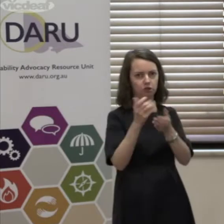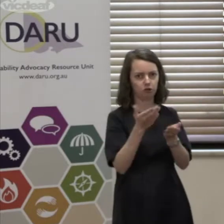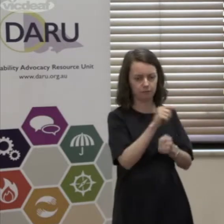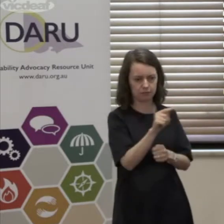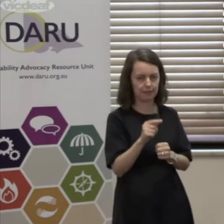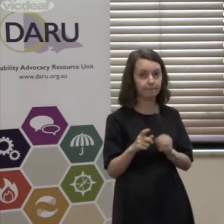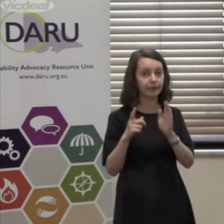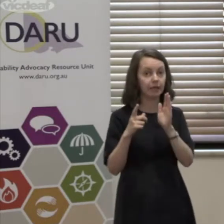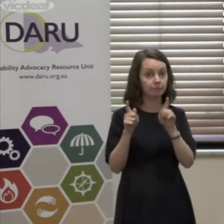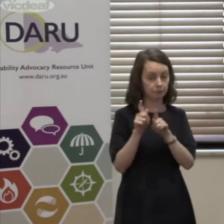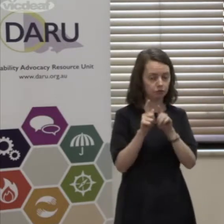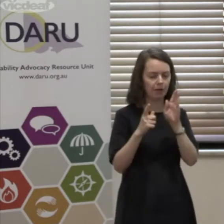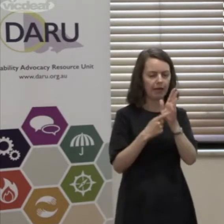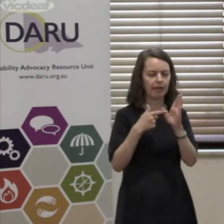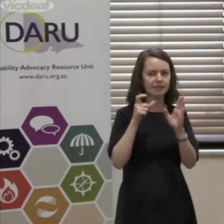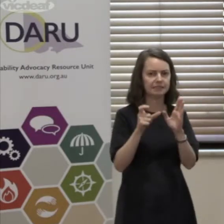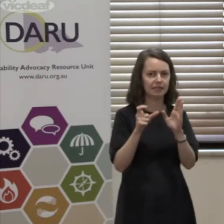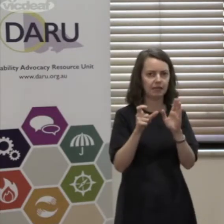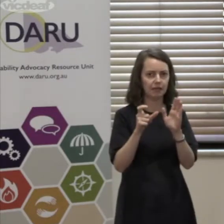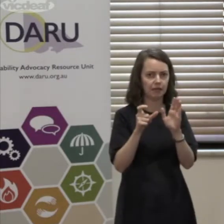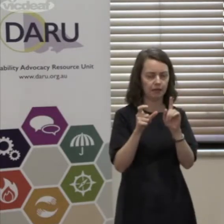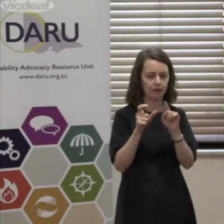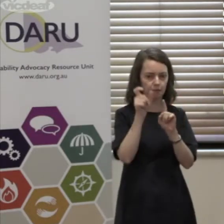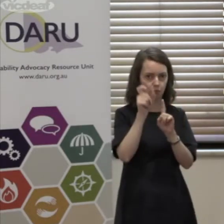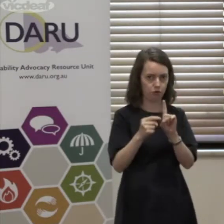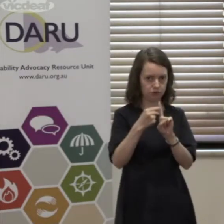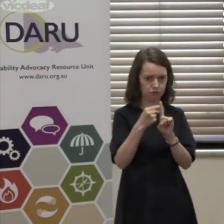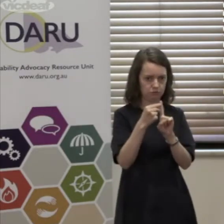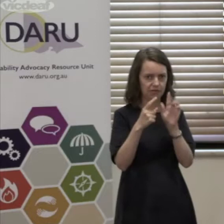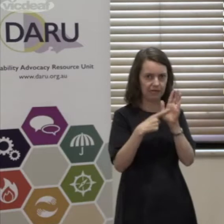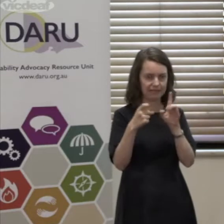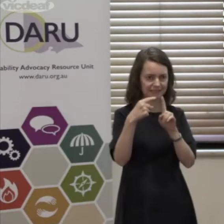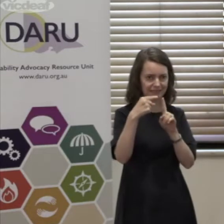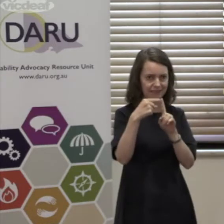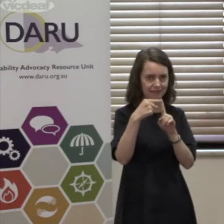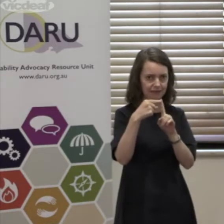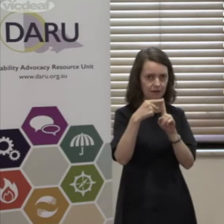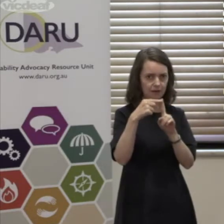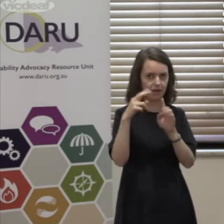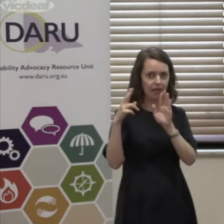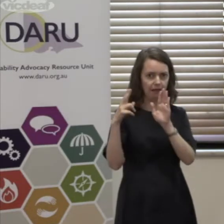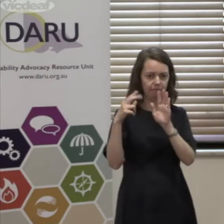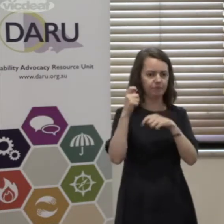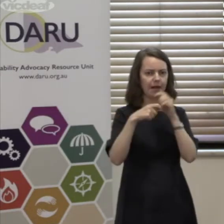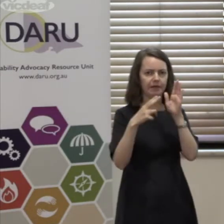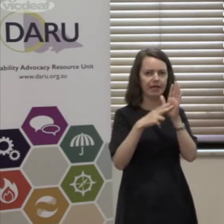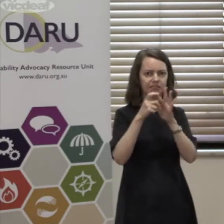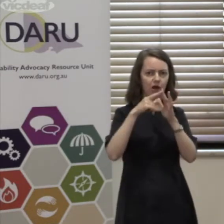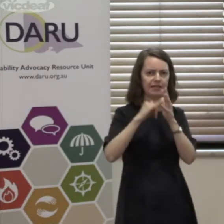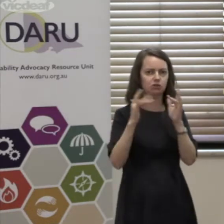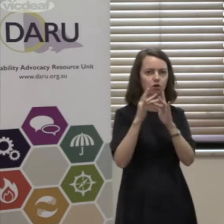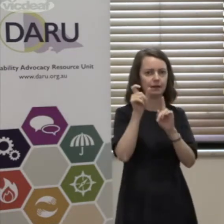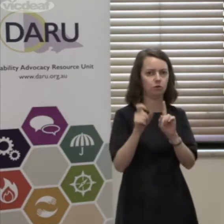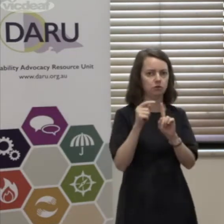the LAC will be the primary contact person for, the NDIS contact person for a person